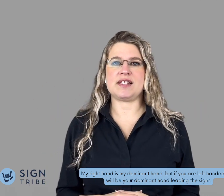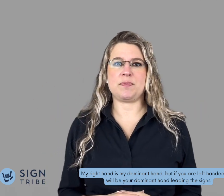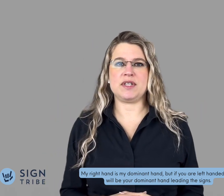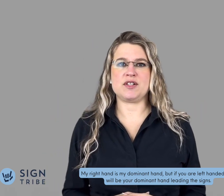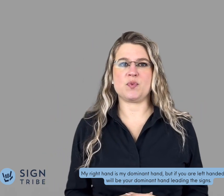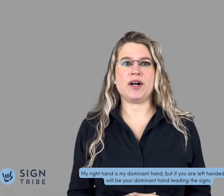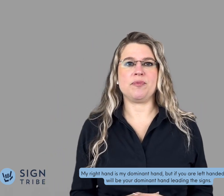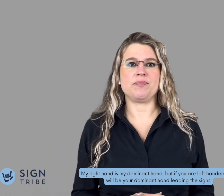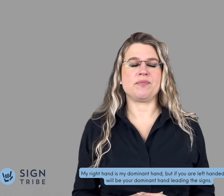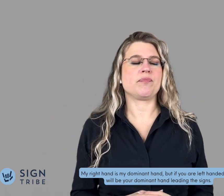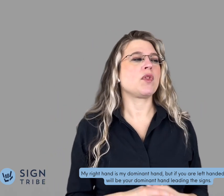accepted as well.